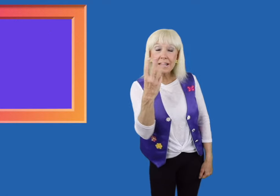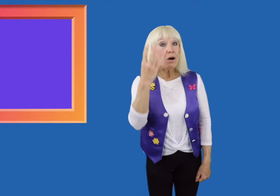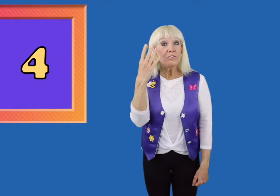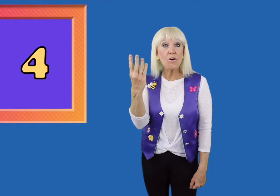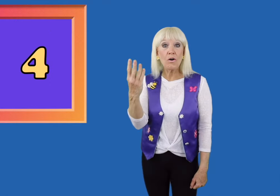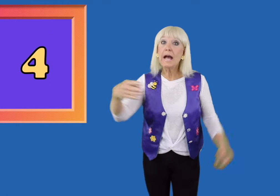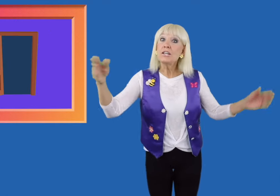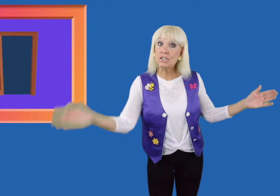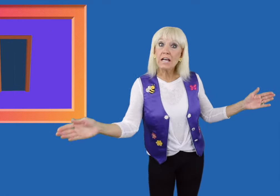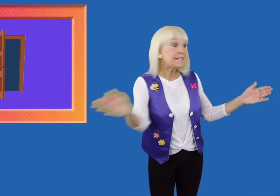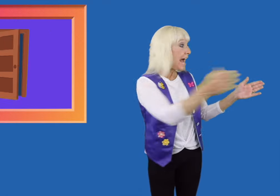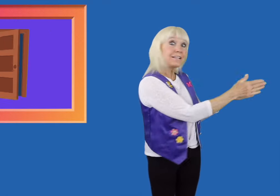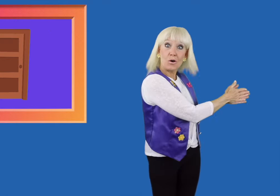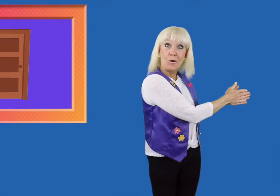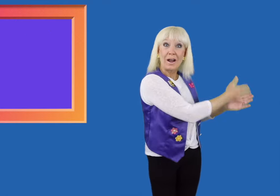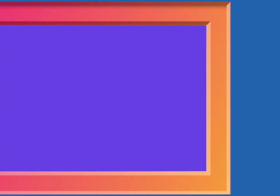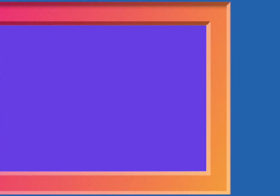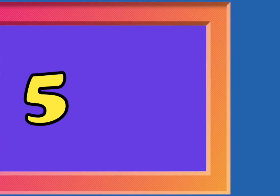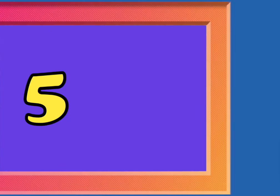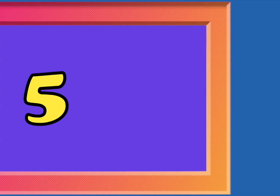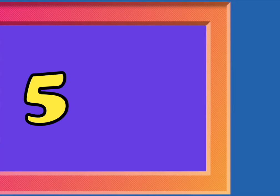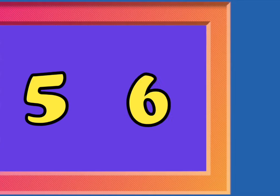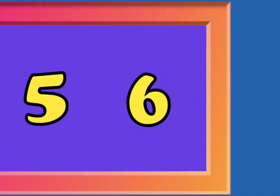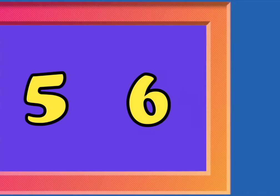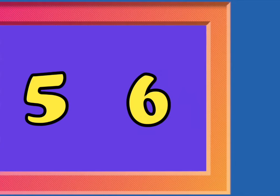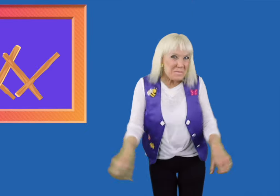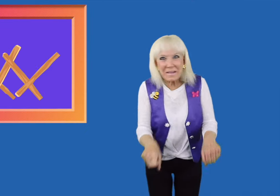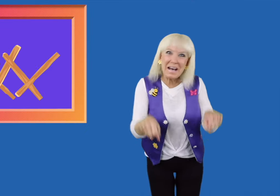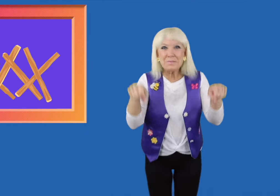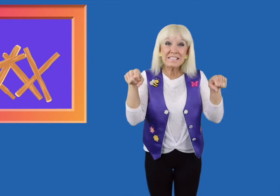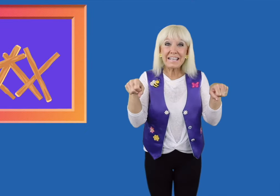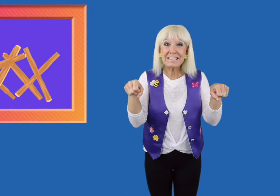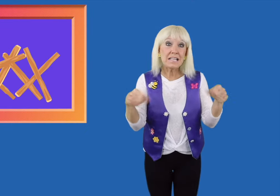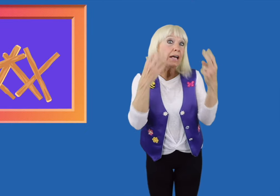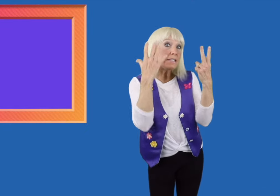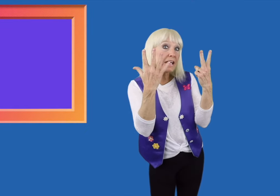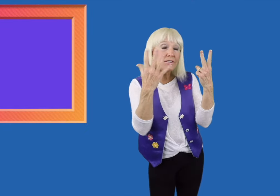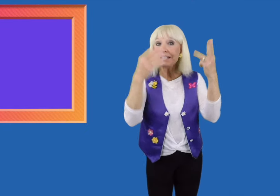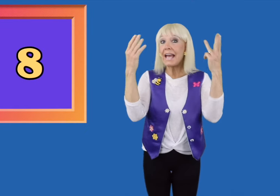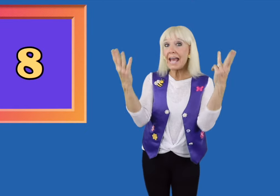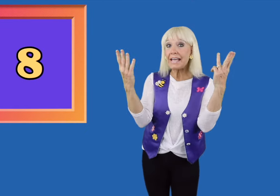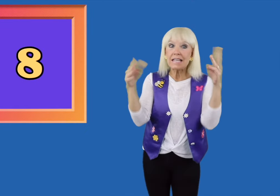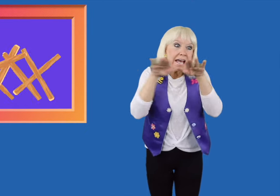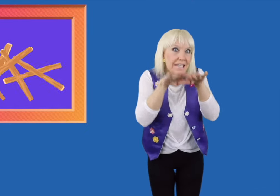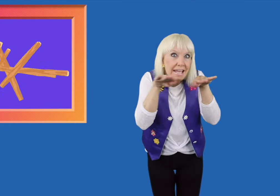4, shut that door. 5, 6, pick up sticks. 7, 8, lay